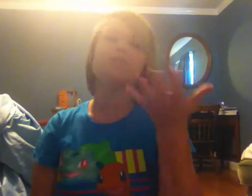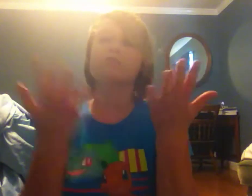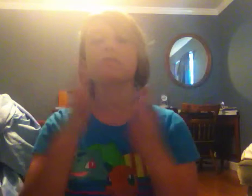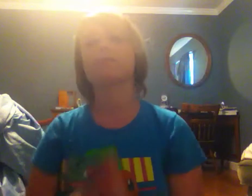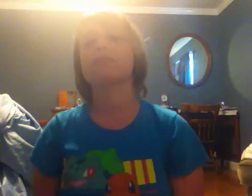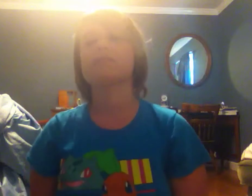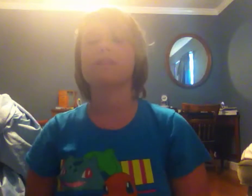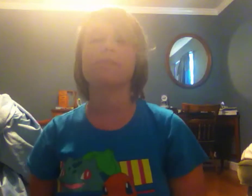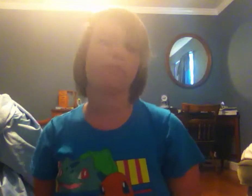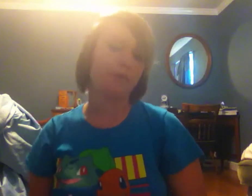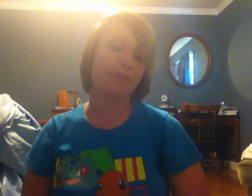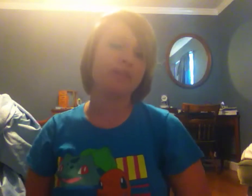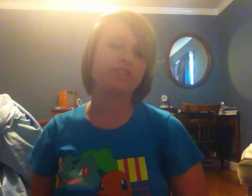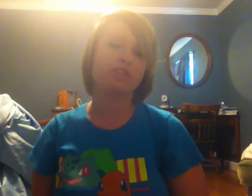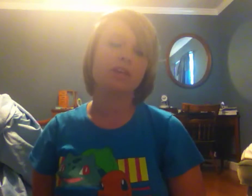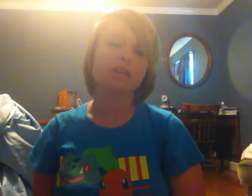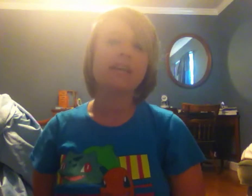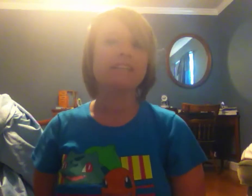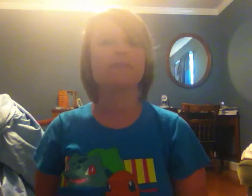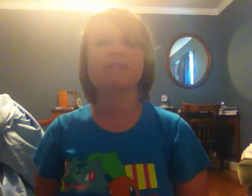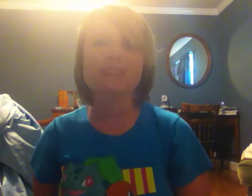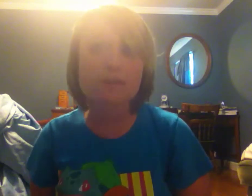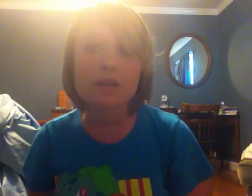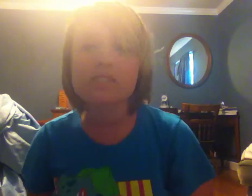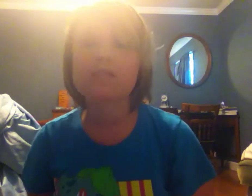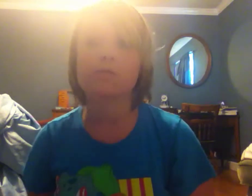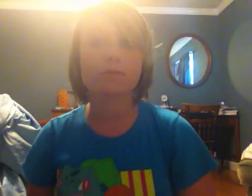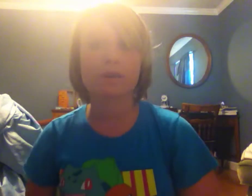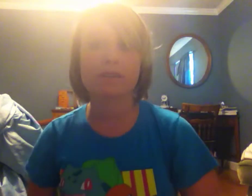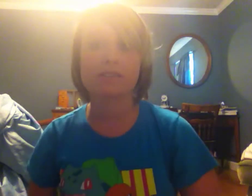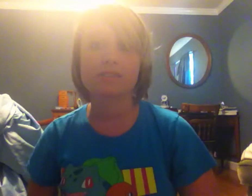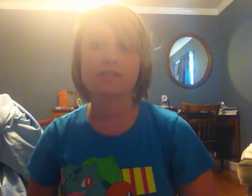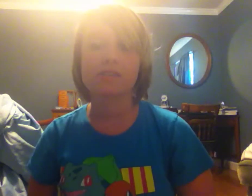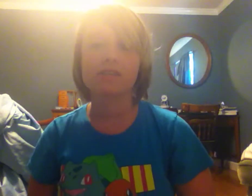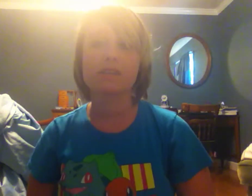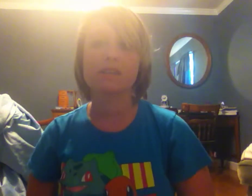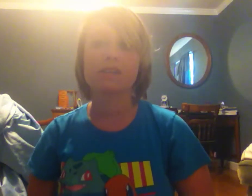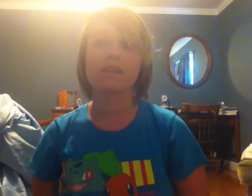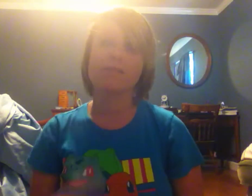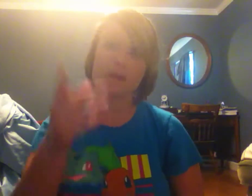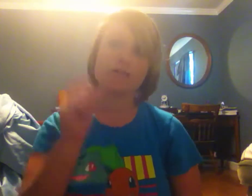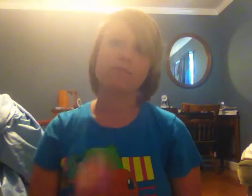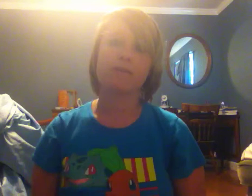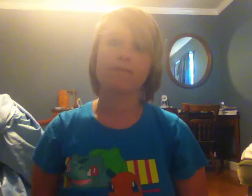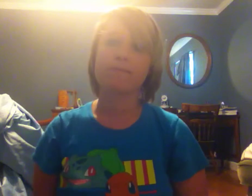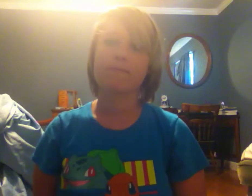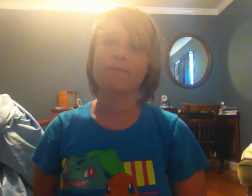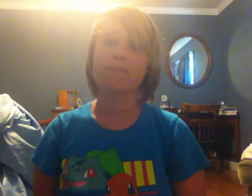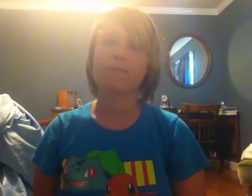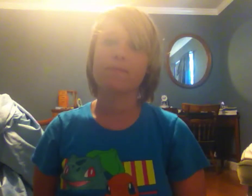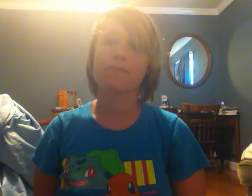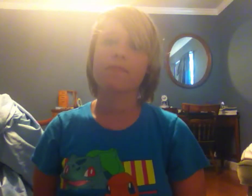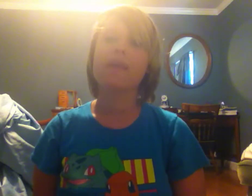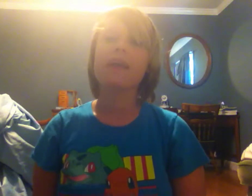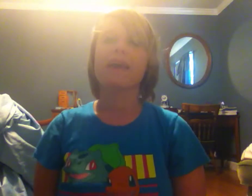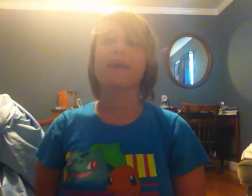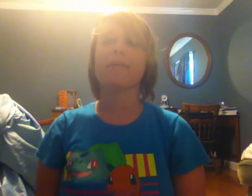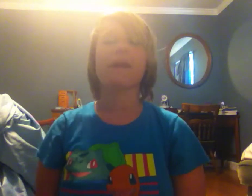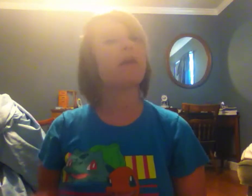just want to bring this up by peer pressure. And if you have any questions or requests, inbox me. And I know I